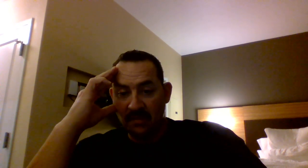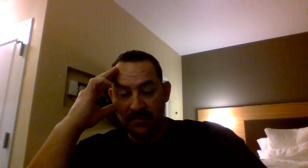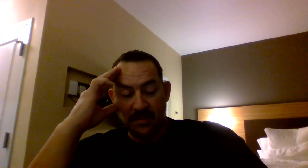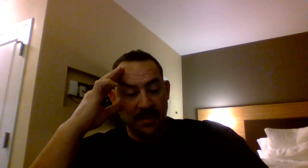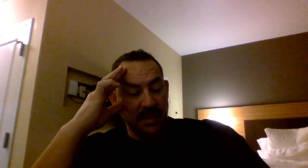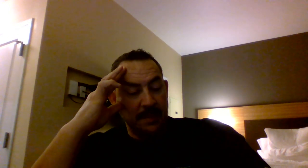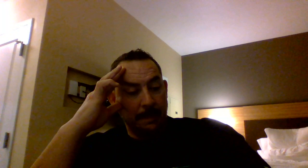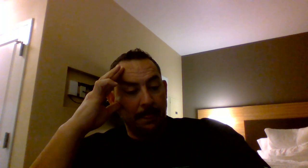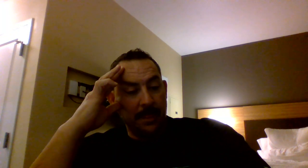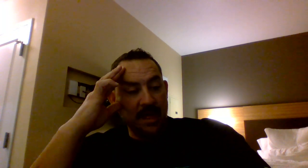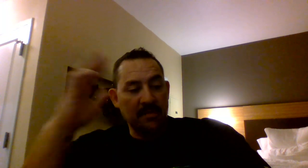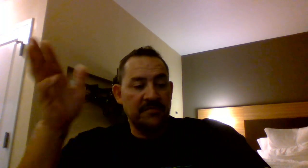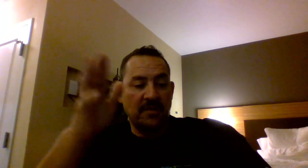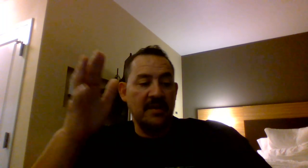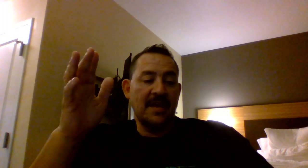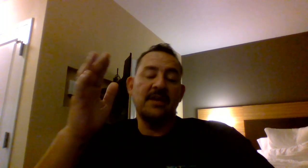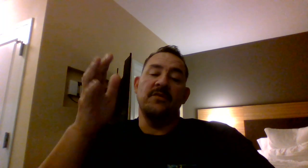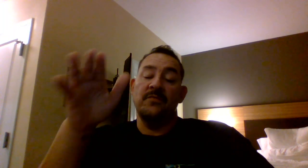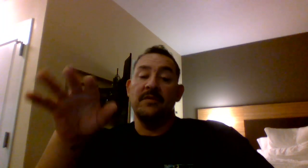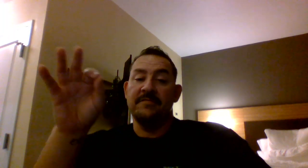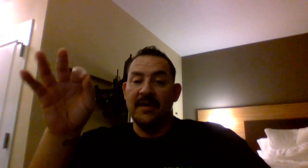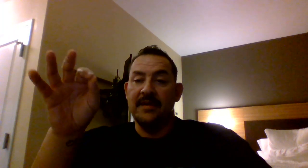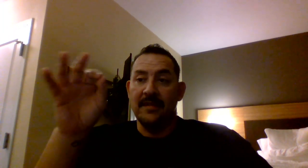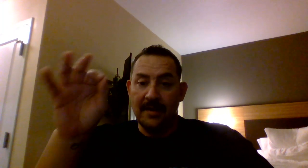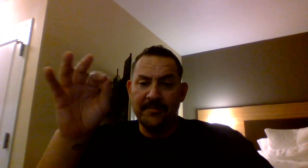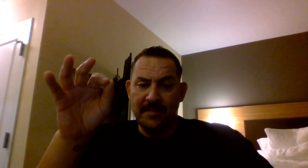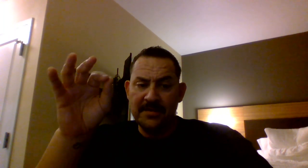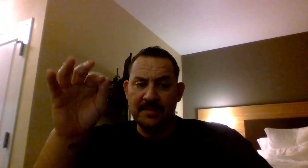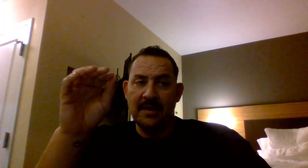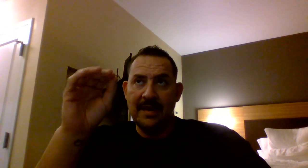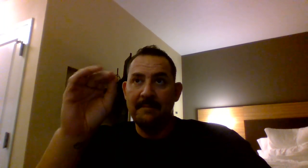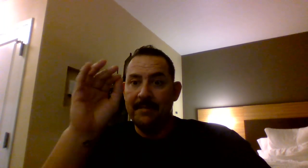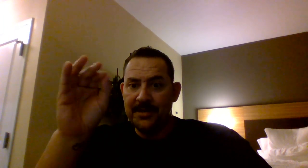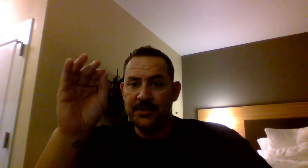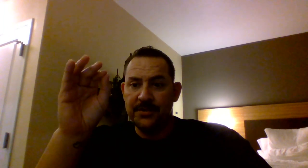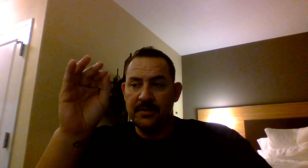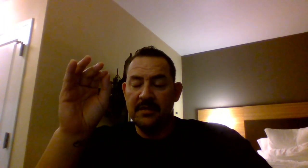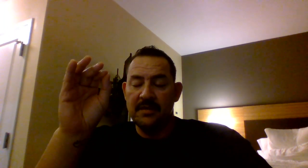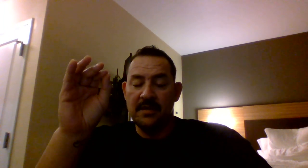itself. Now, as far as I couldn't really find a lot of information about how much